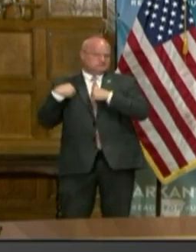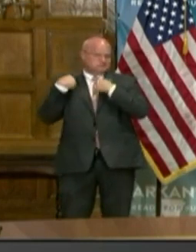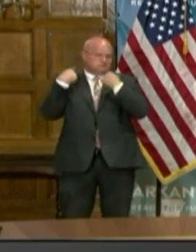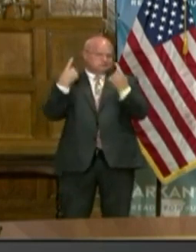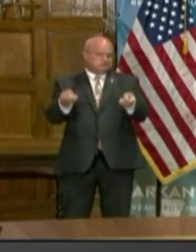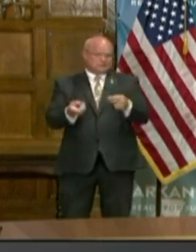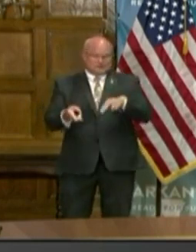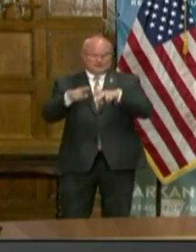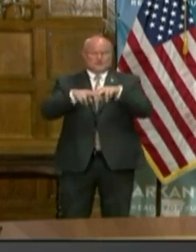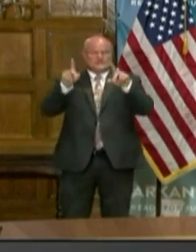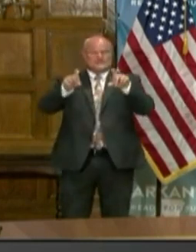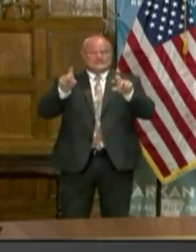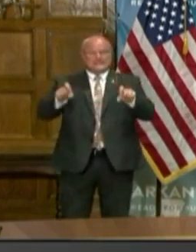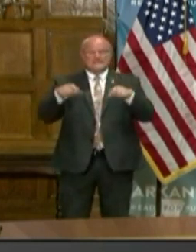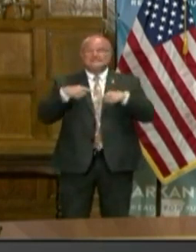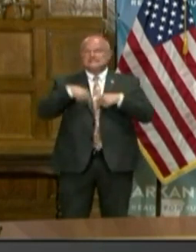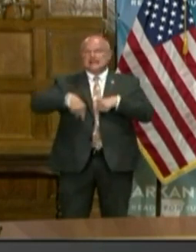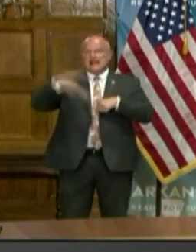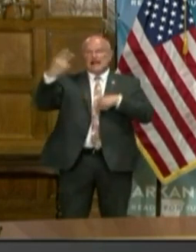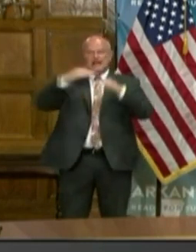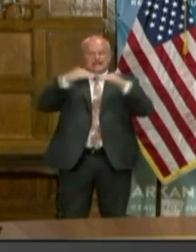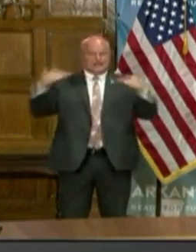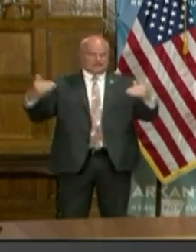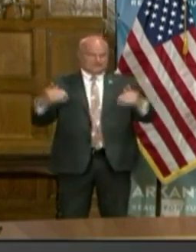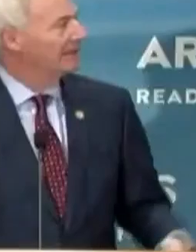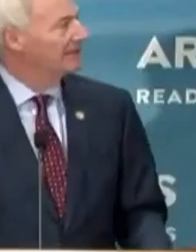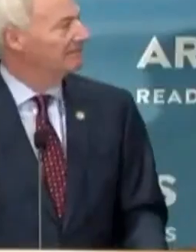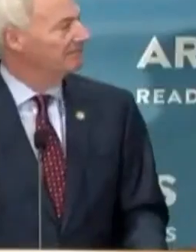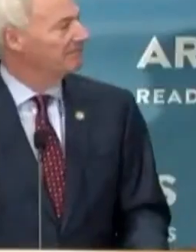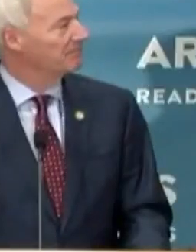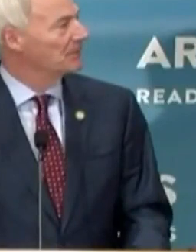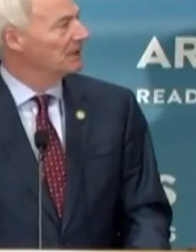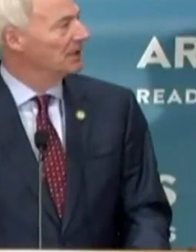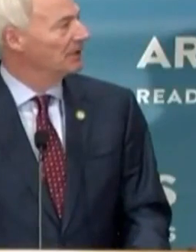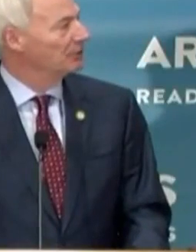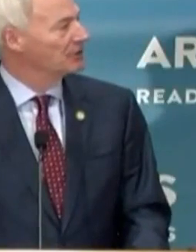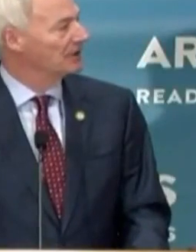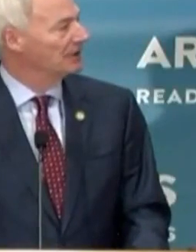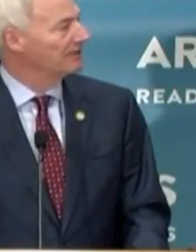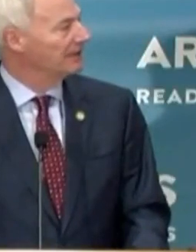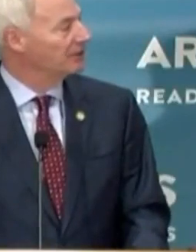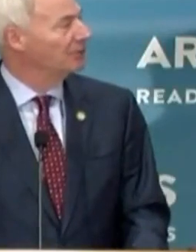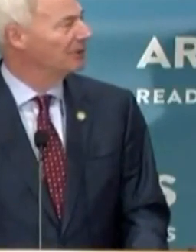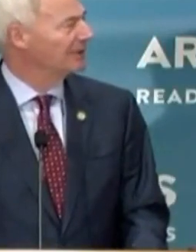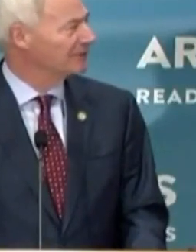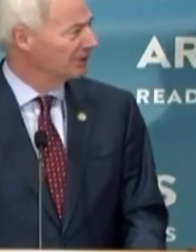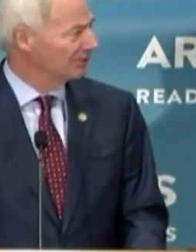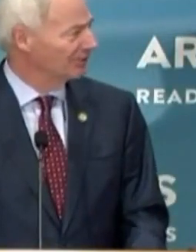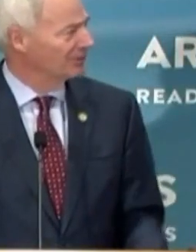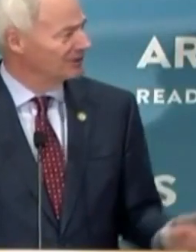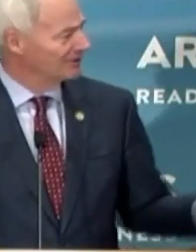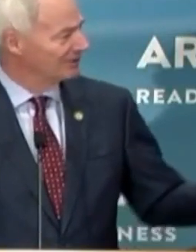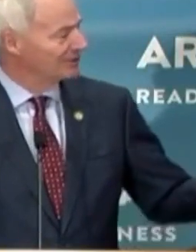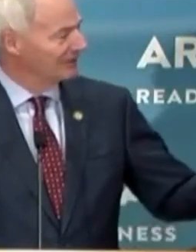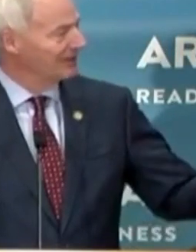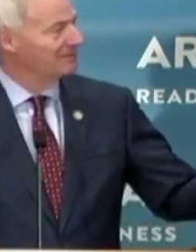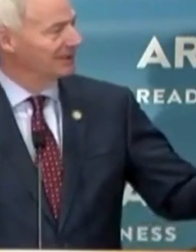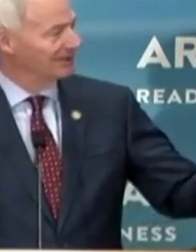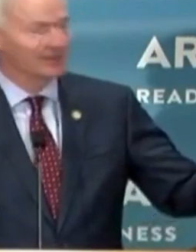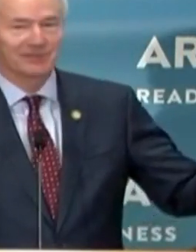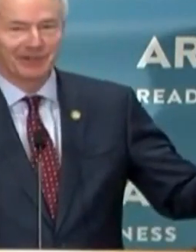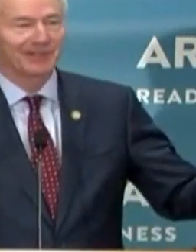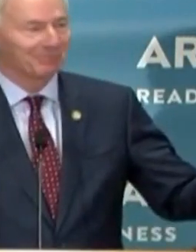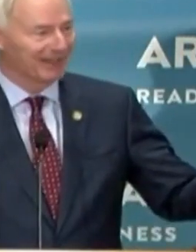since we've increased our testing such a high level. And then you'll see the cumulative total, which looks